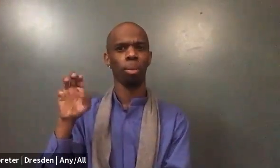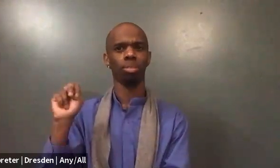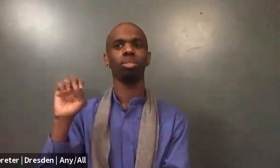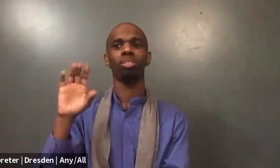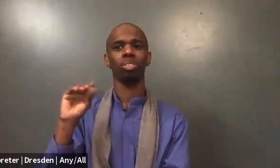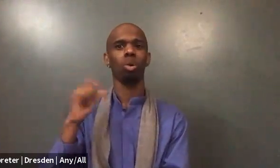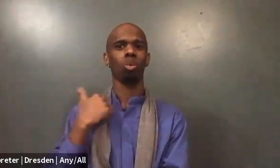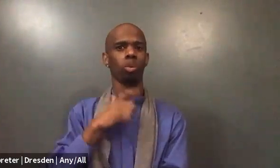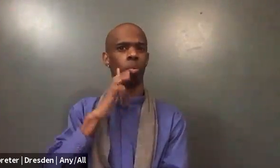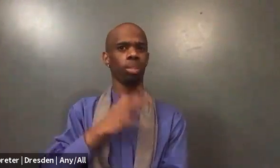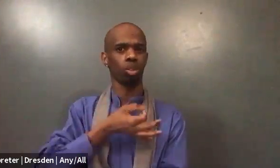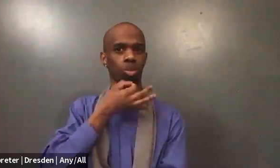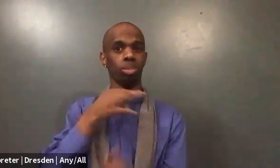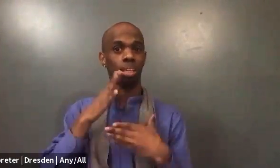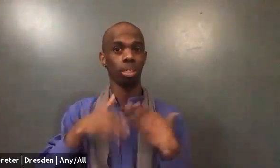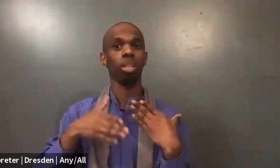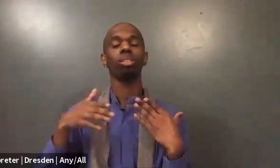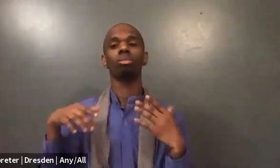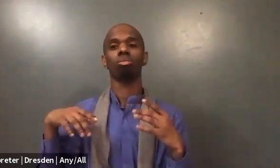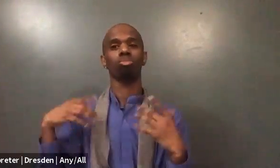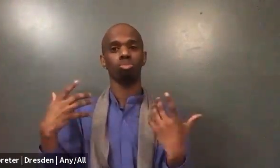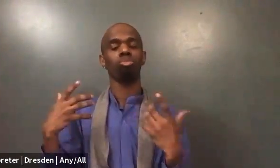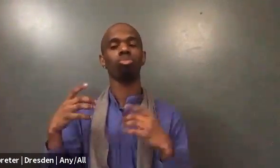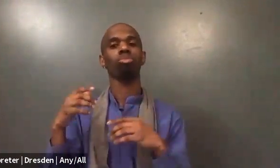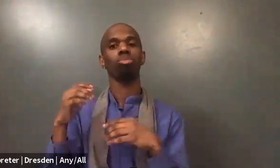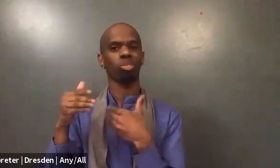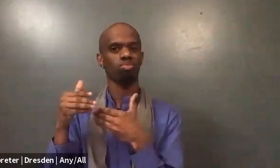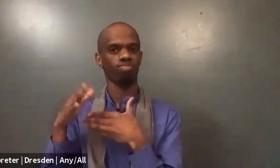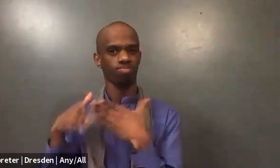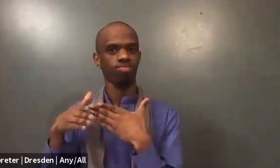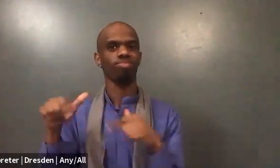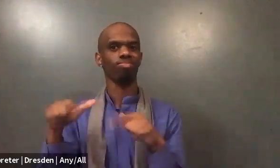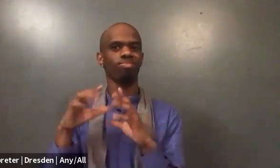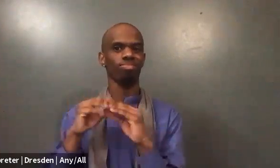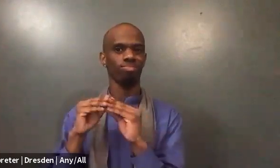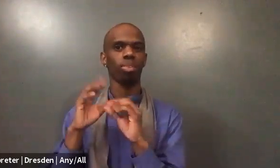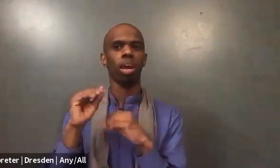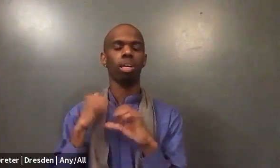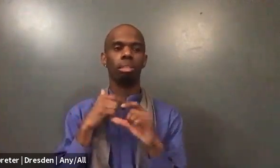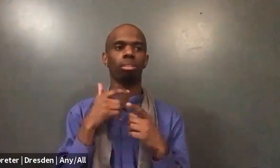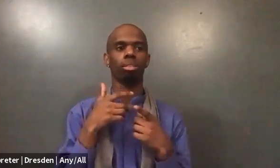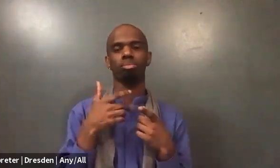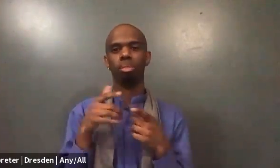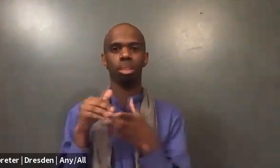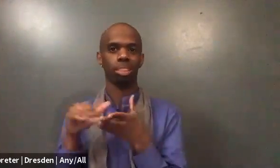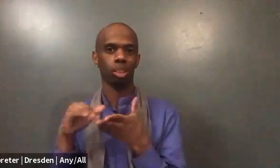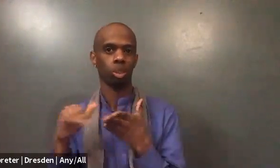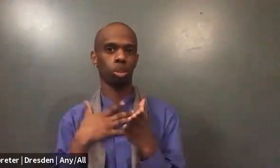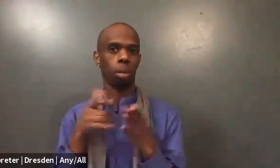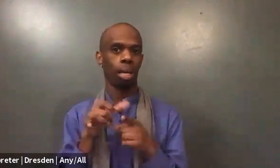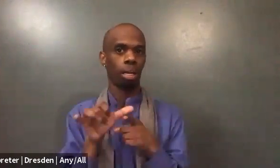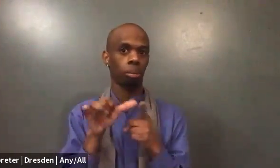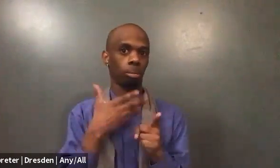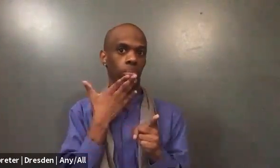closing thoughts around the horn here. But the other piece of it, and you have to excuse my language, y'all, but sometimes we need to put on